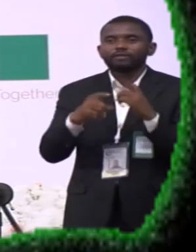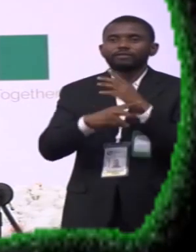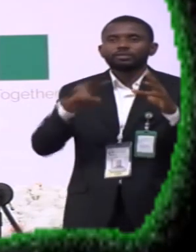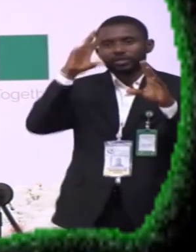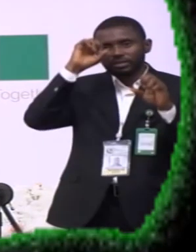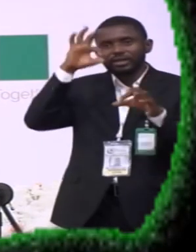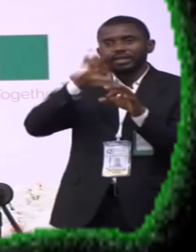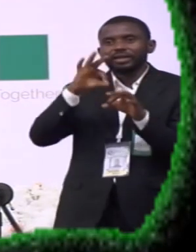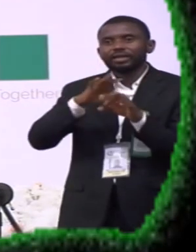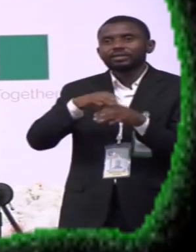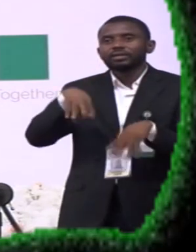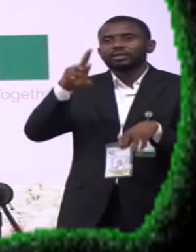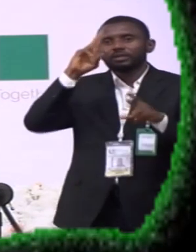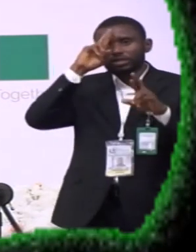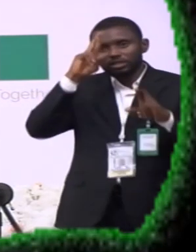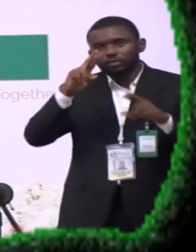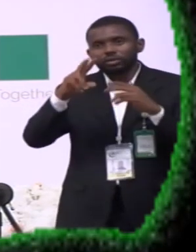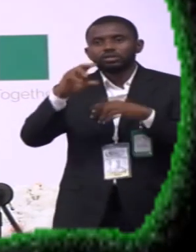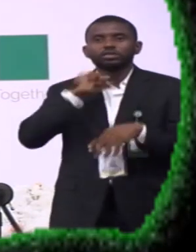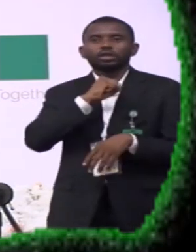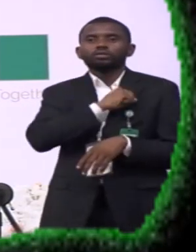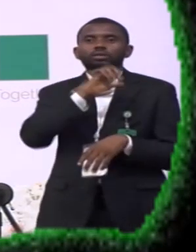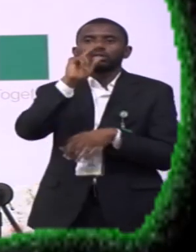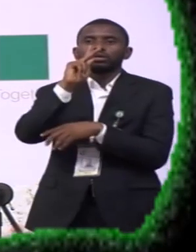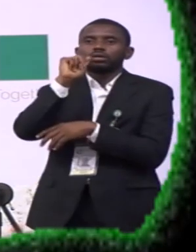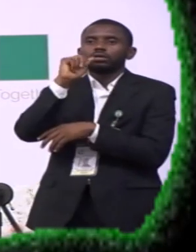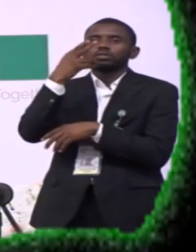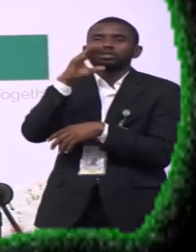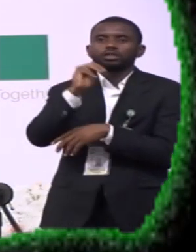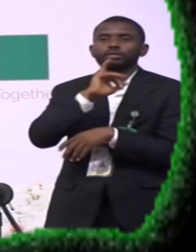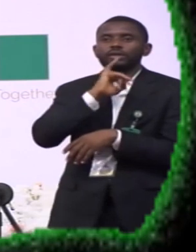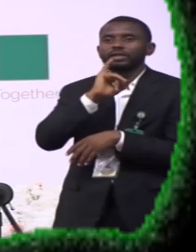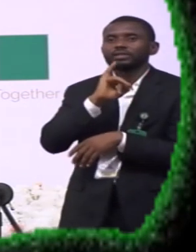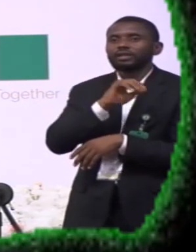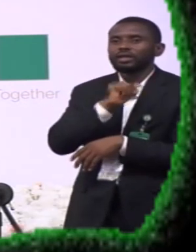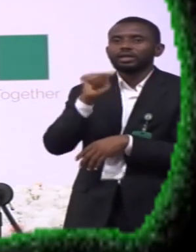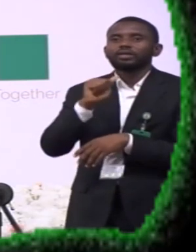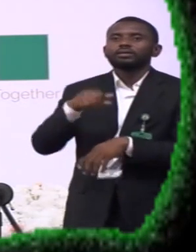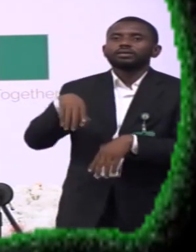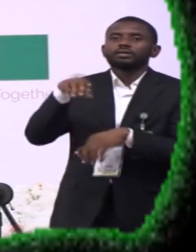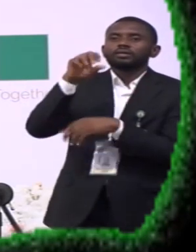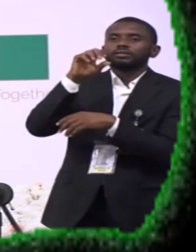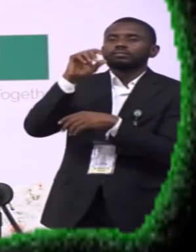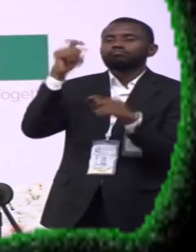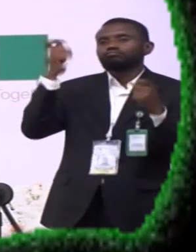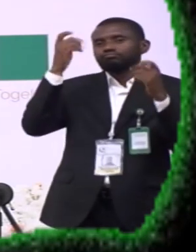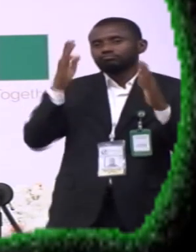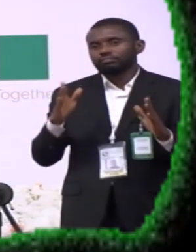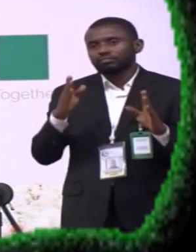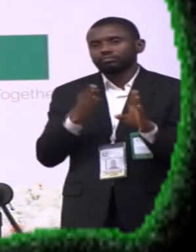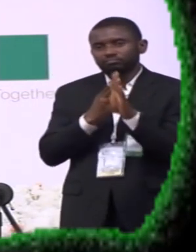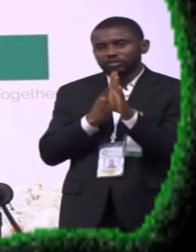distinguished Senator Kashim Shettima, GCON, is a cerebral, straightforward, and